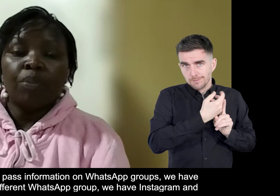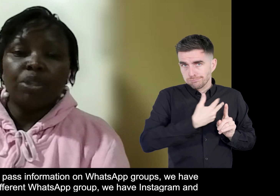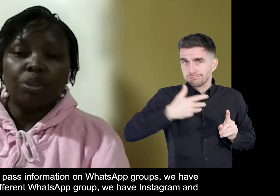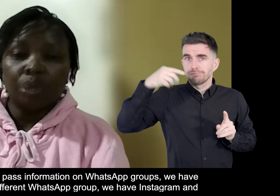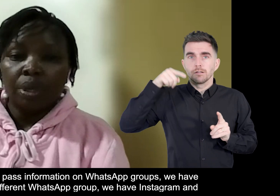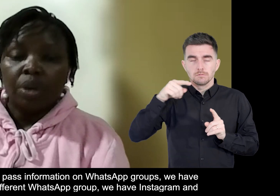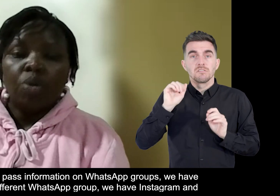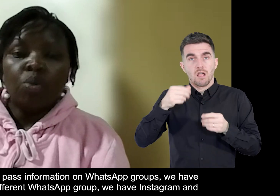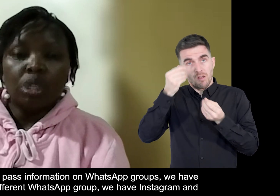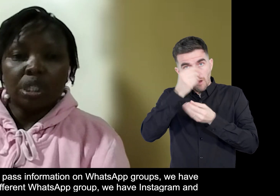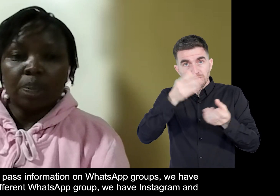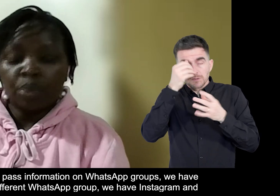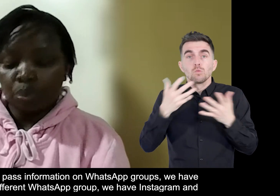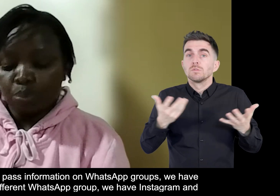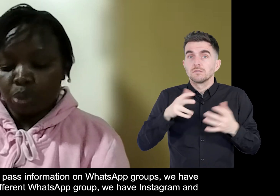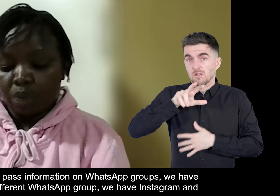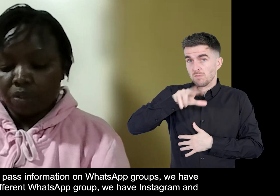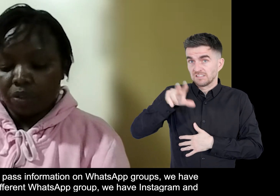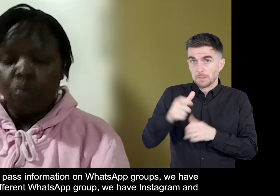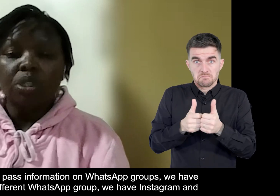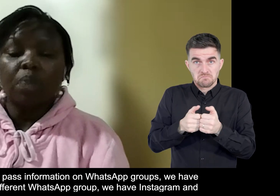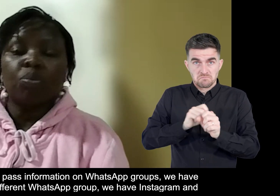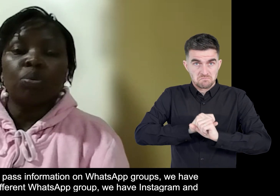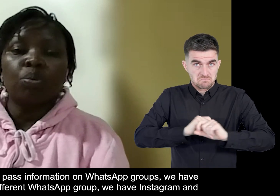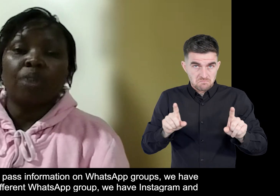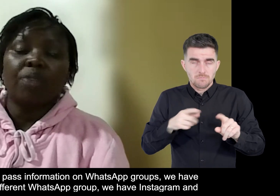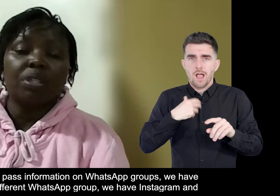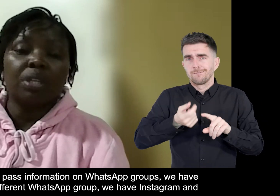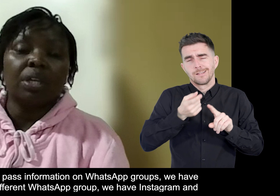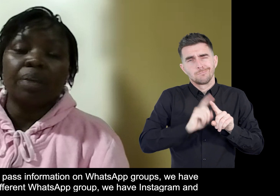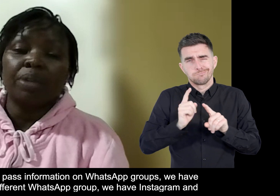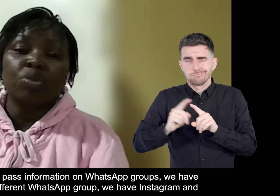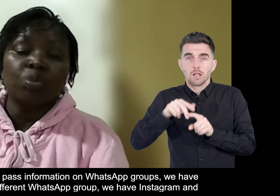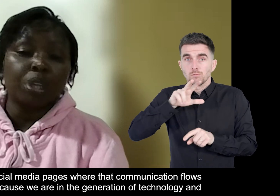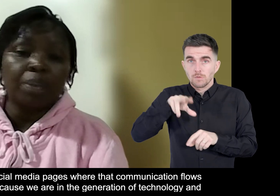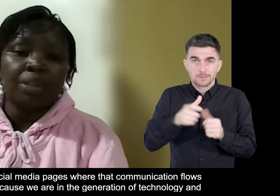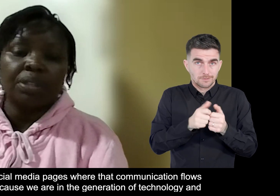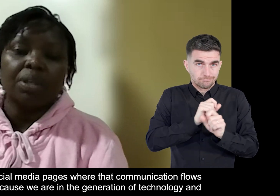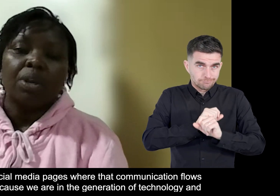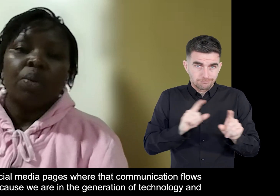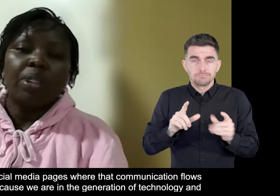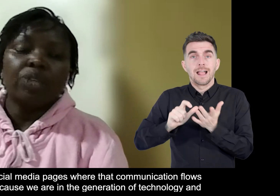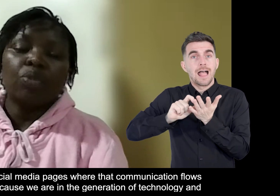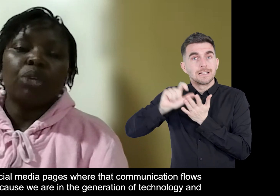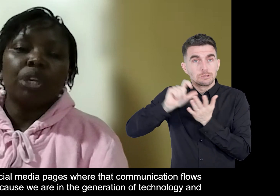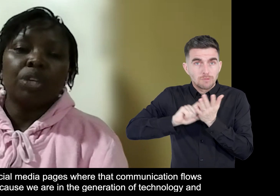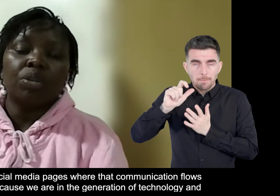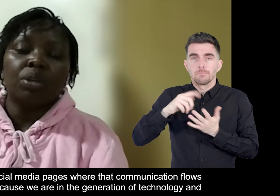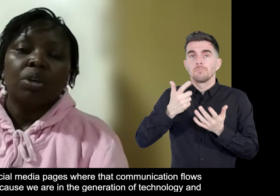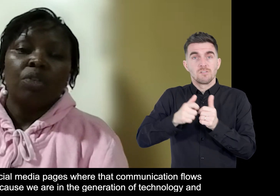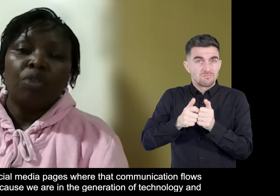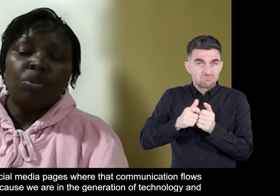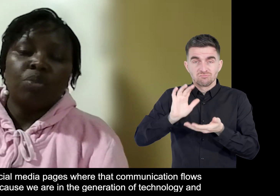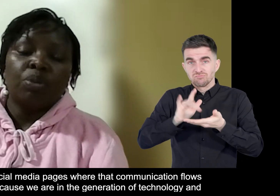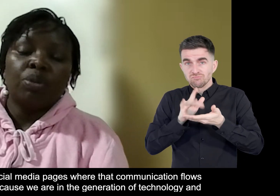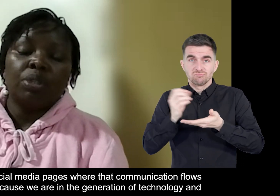pass information on WhatsApp groups. We have different WhatsApp groups. We have Instagram and social media pages where that